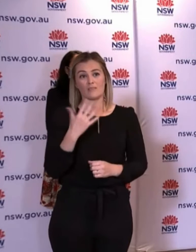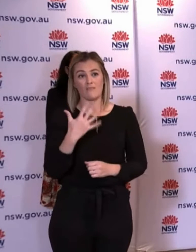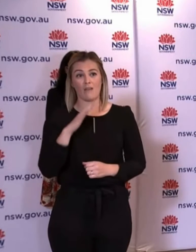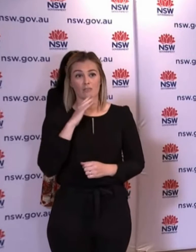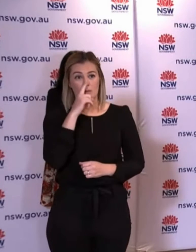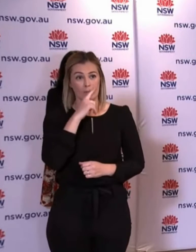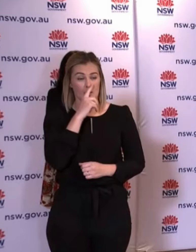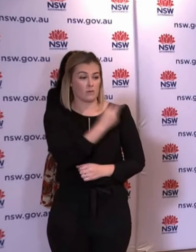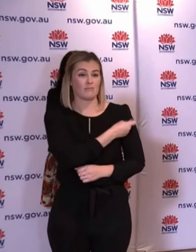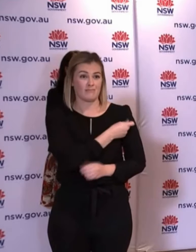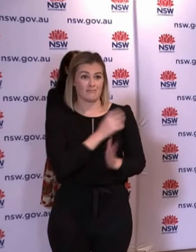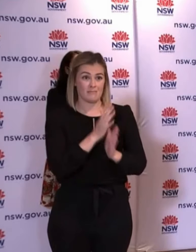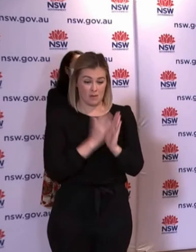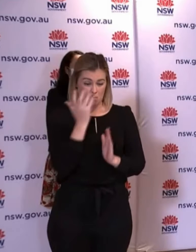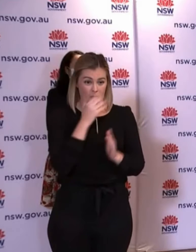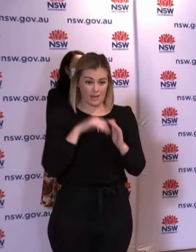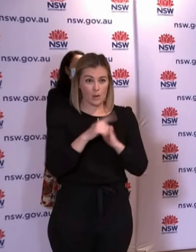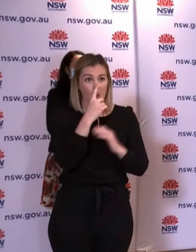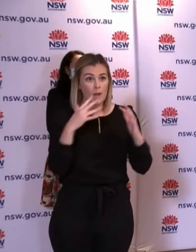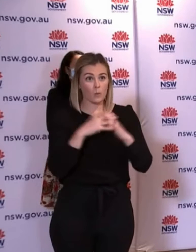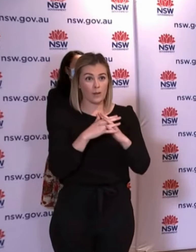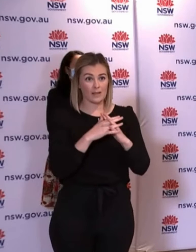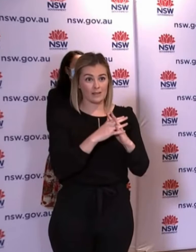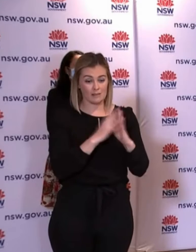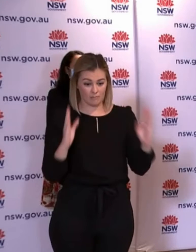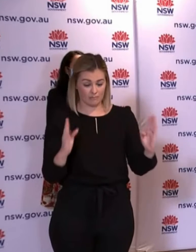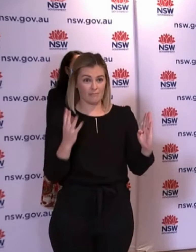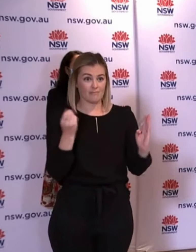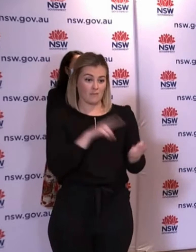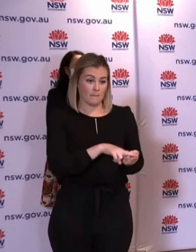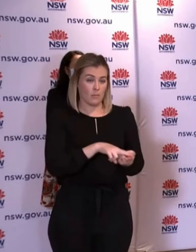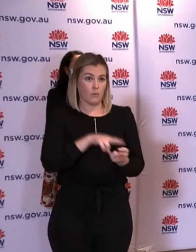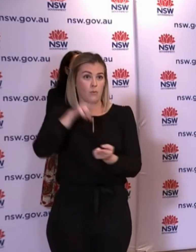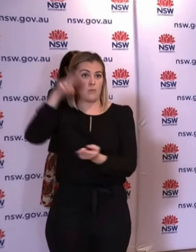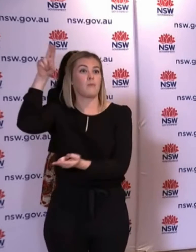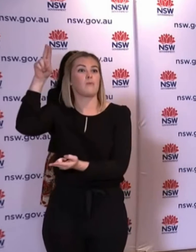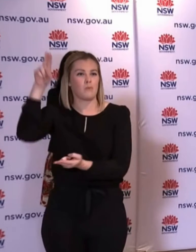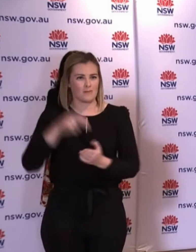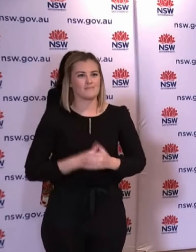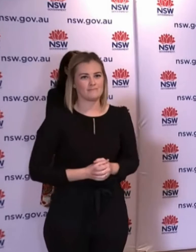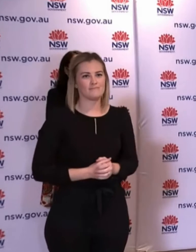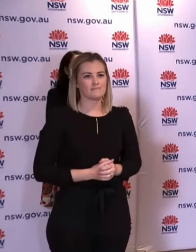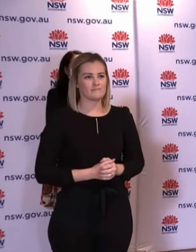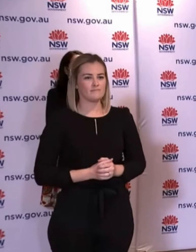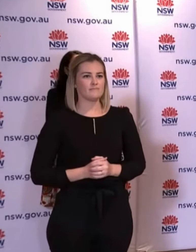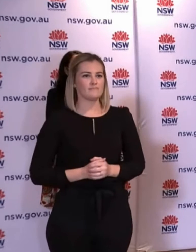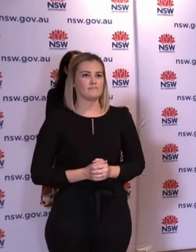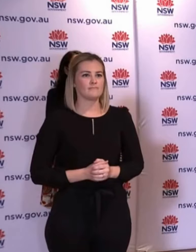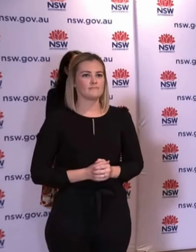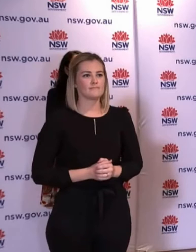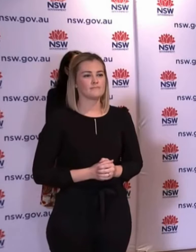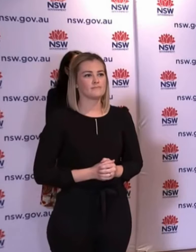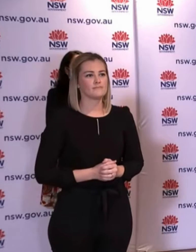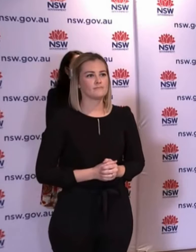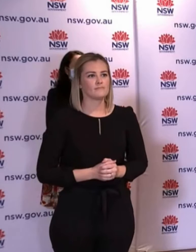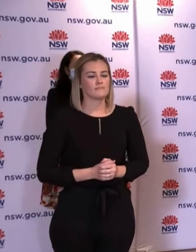that just shows the energy and interest from our community in coming forward to be vaccinated.